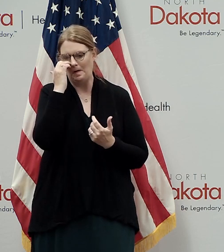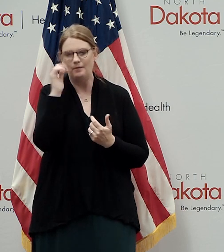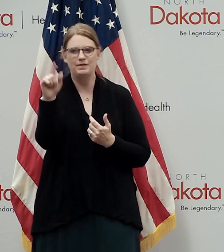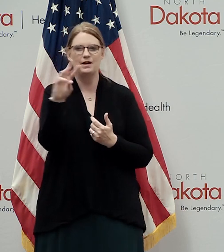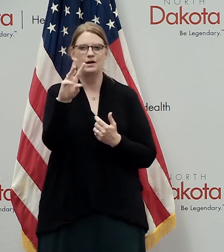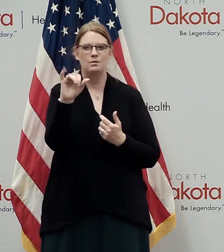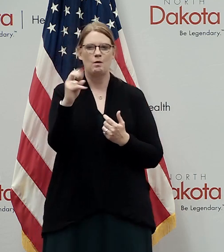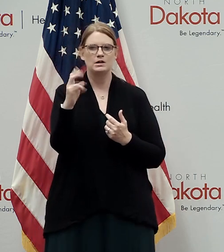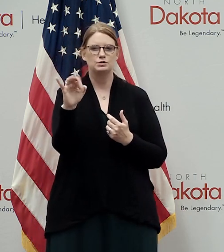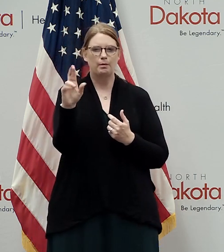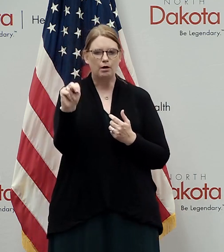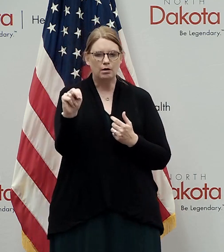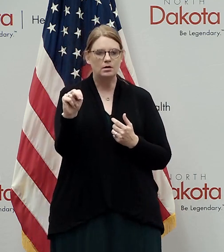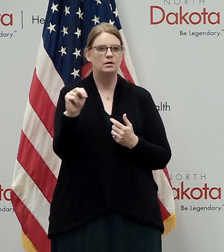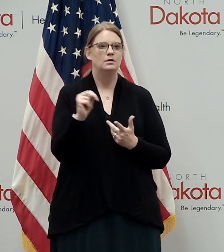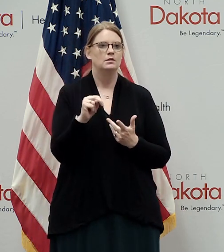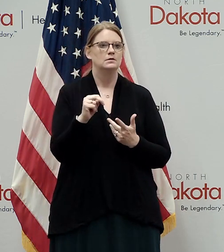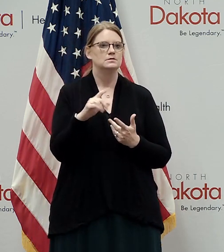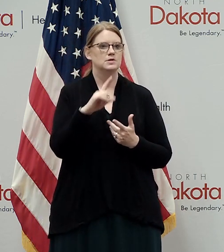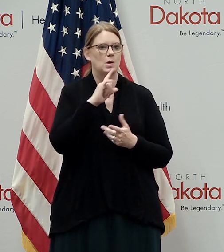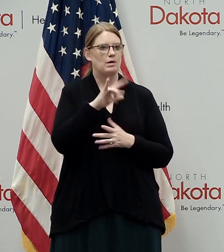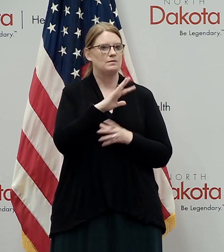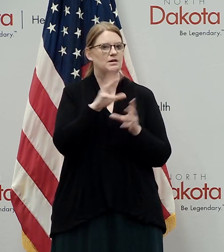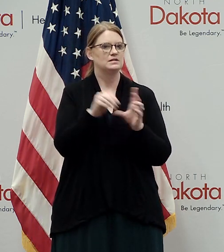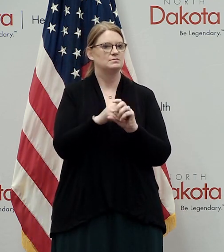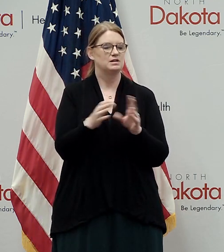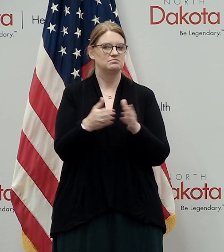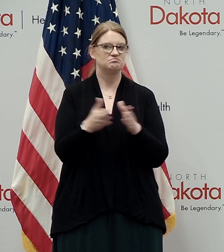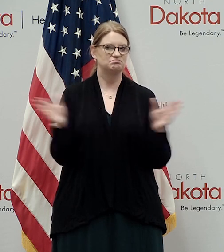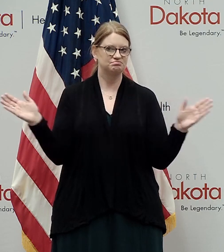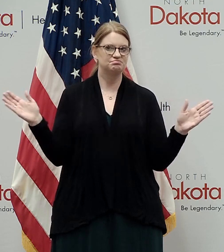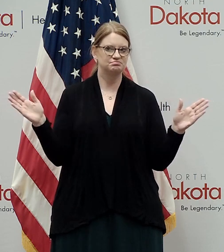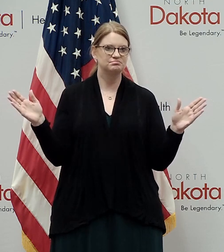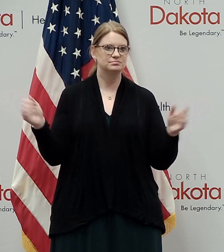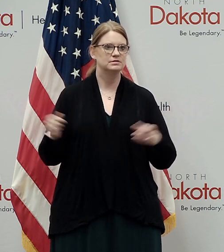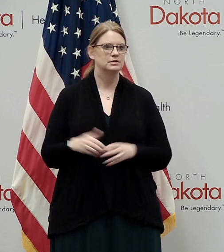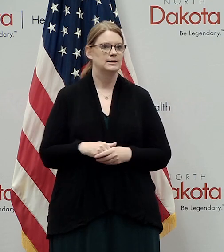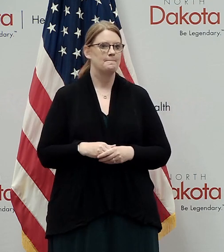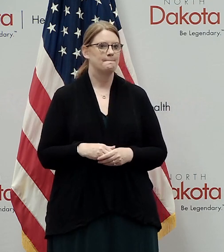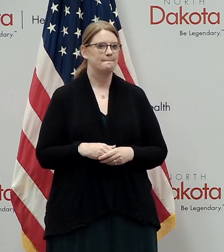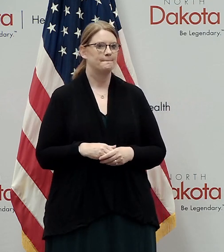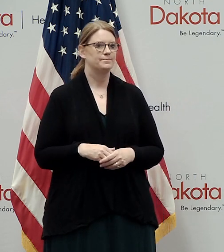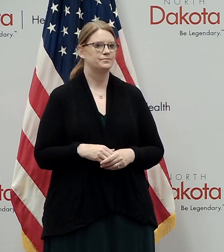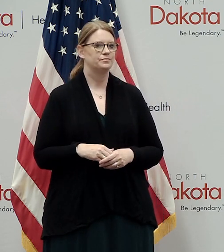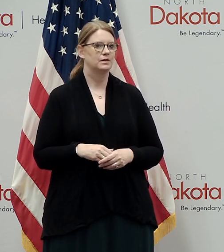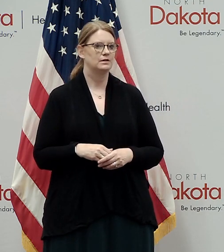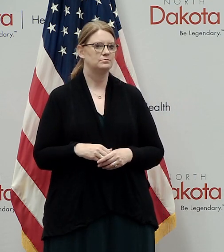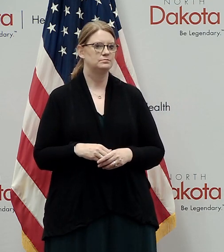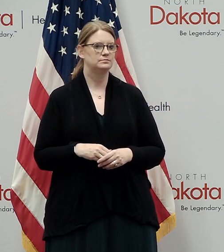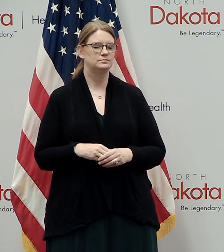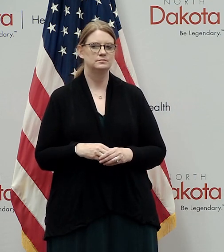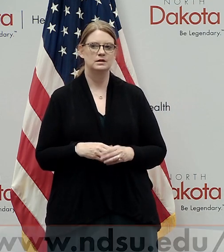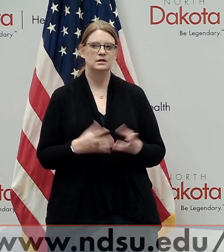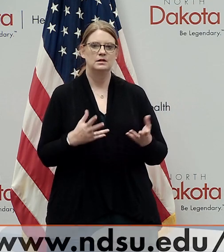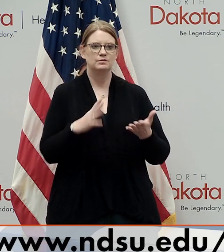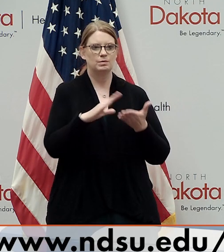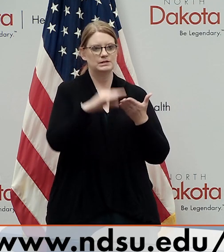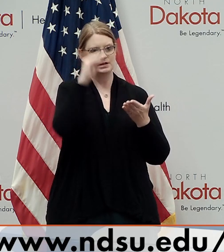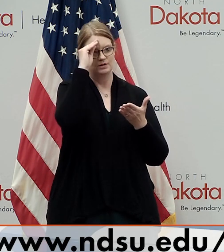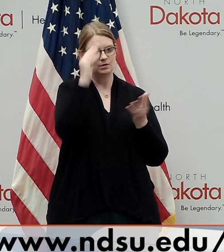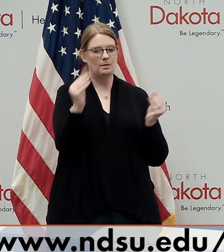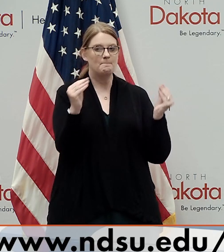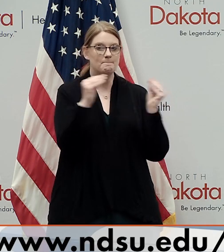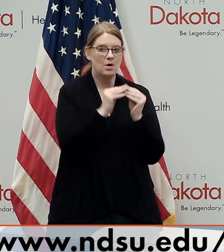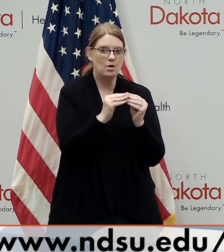during a normal year, so that we could broaden the participation. So again, if you want to learn more about these clinics, which